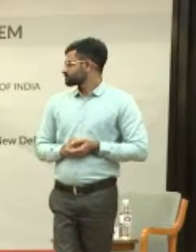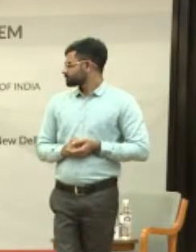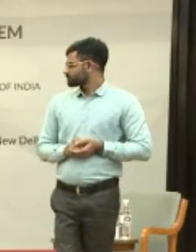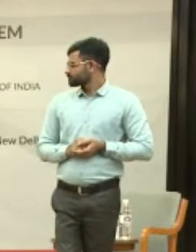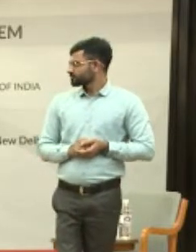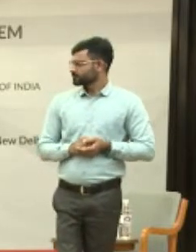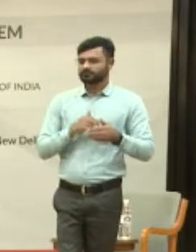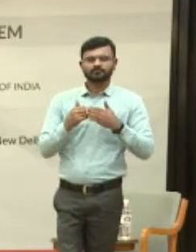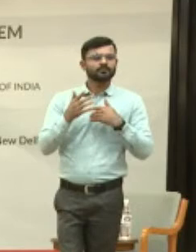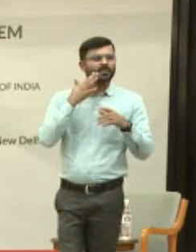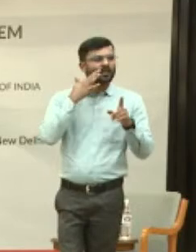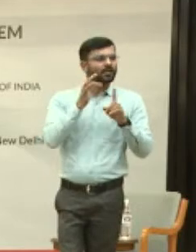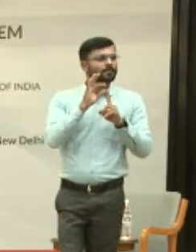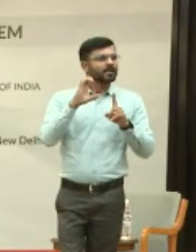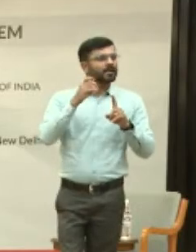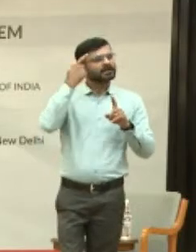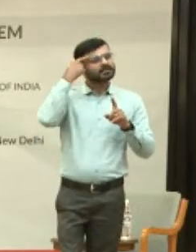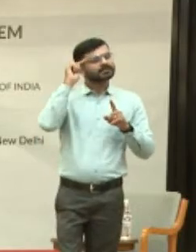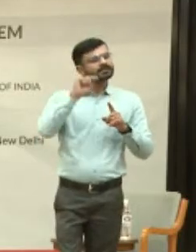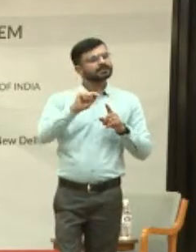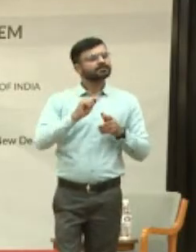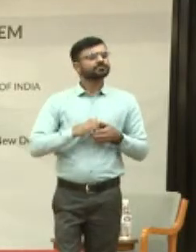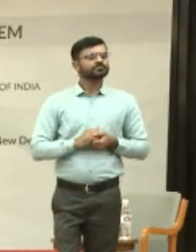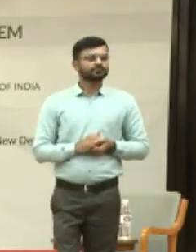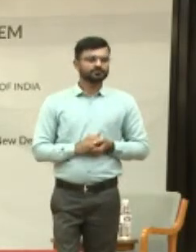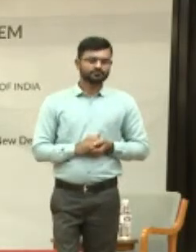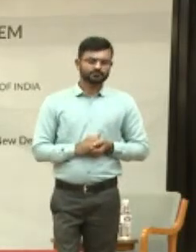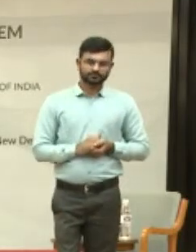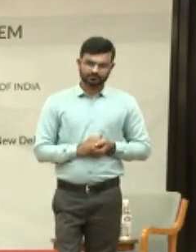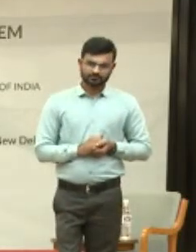So far as the IPC is concerned,